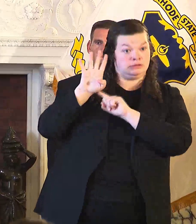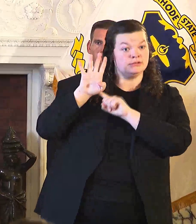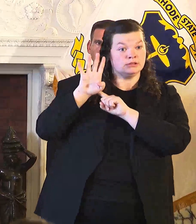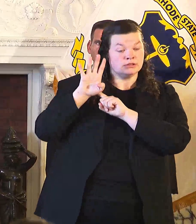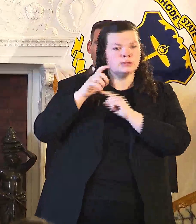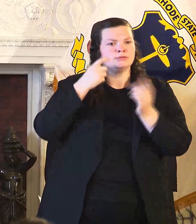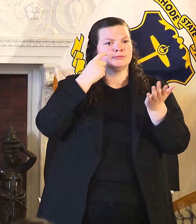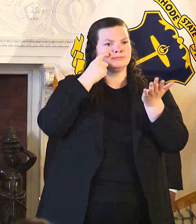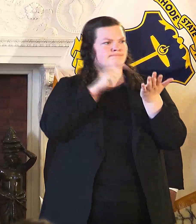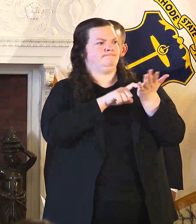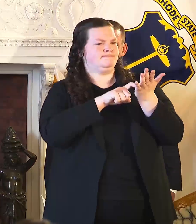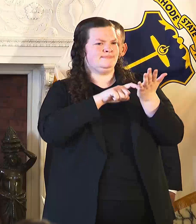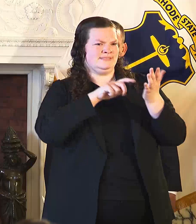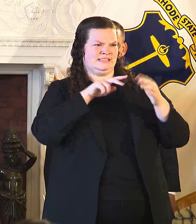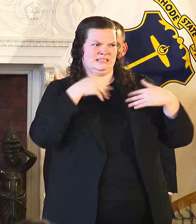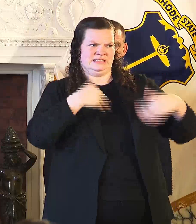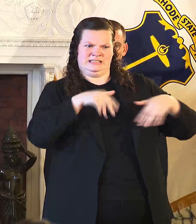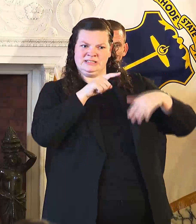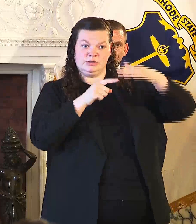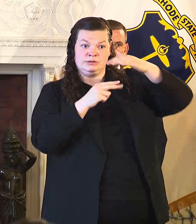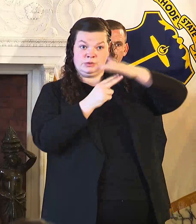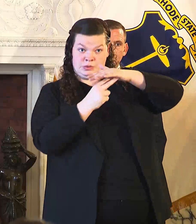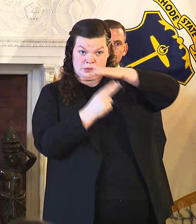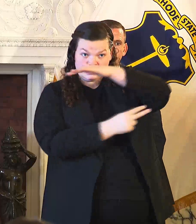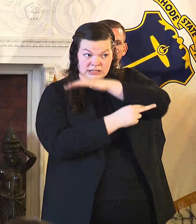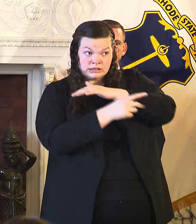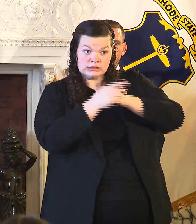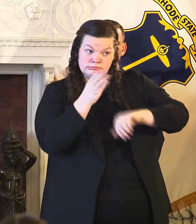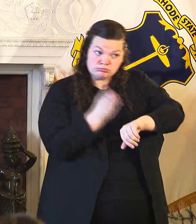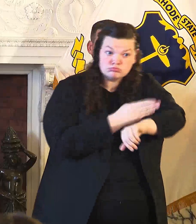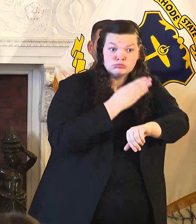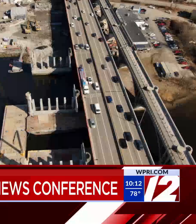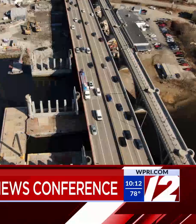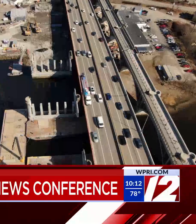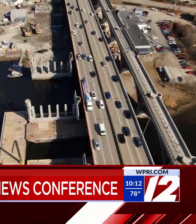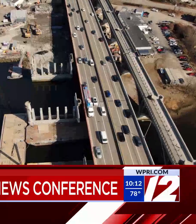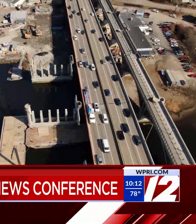repair and needed to be replaced.